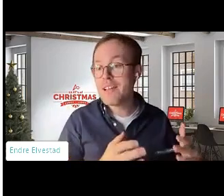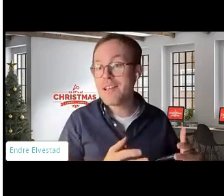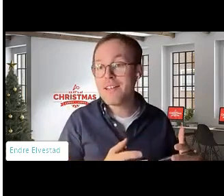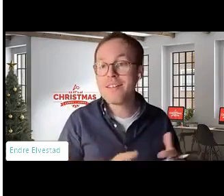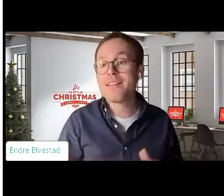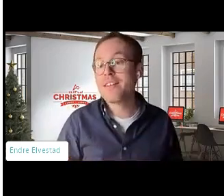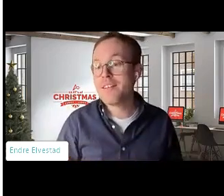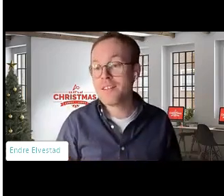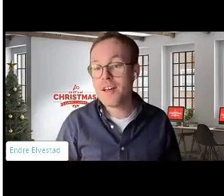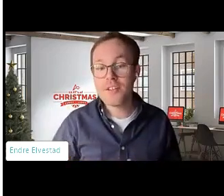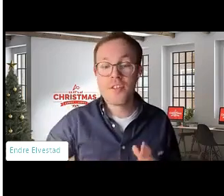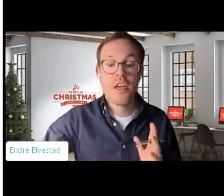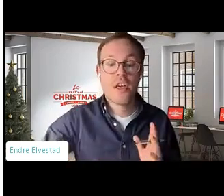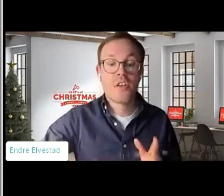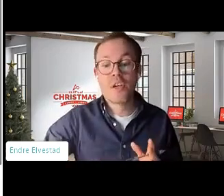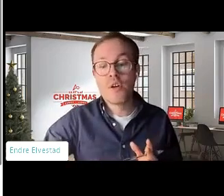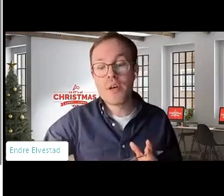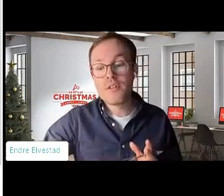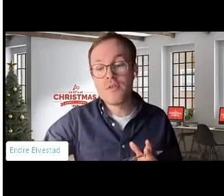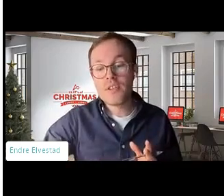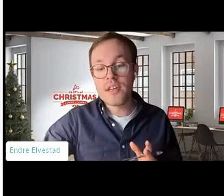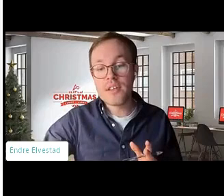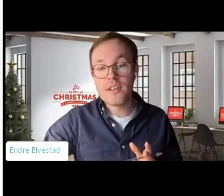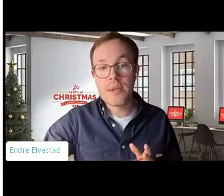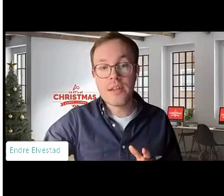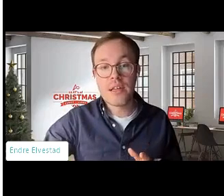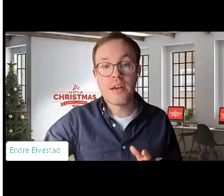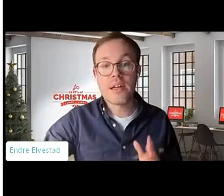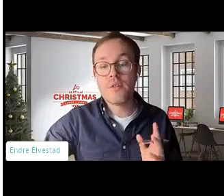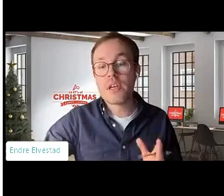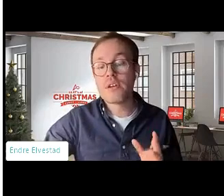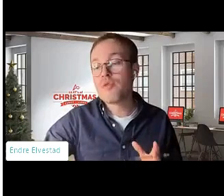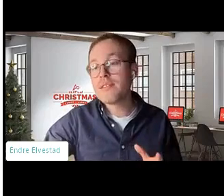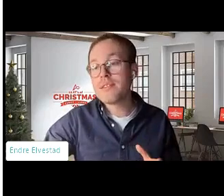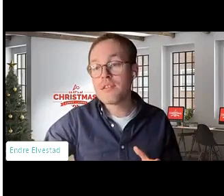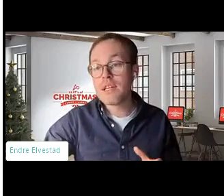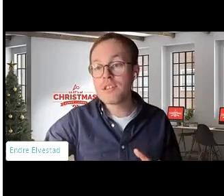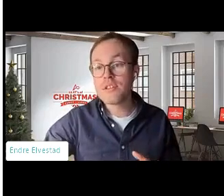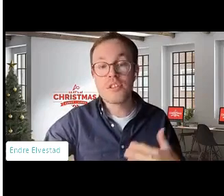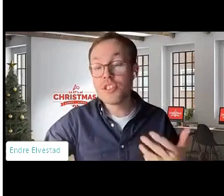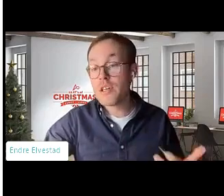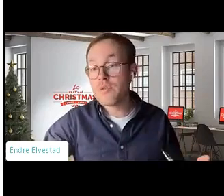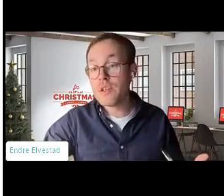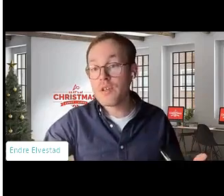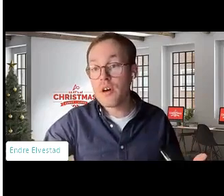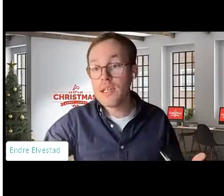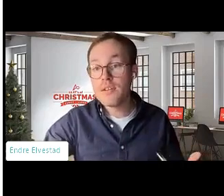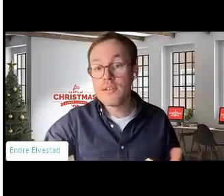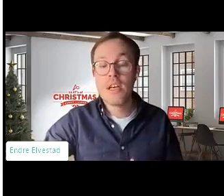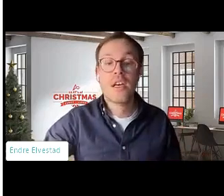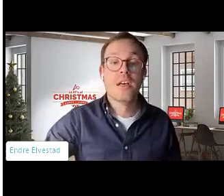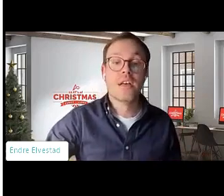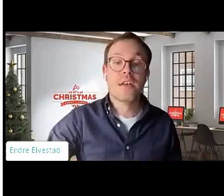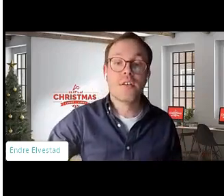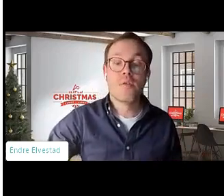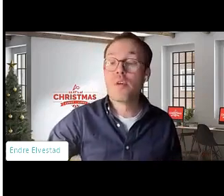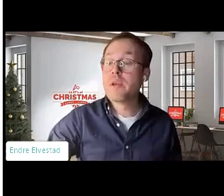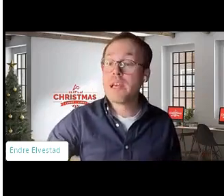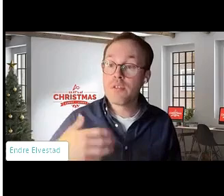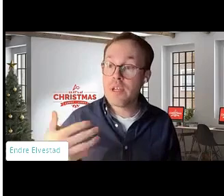related signs. You can go into the signs tab down here and you can create that collection, share it with your colleagues, or we can create a